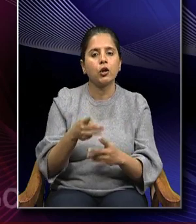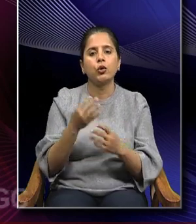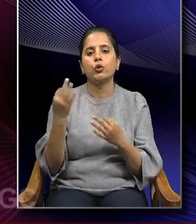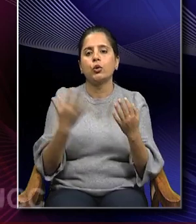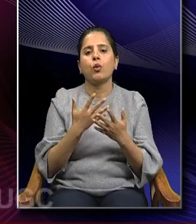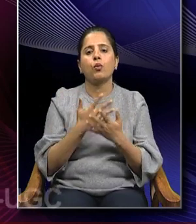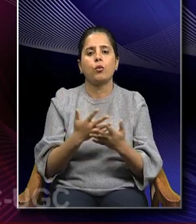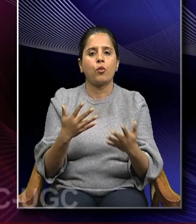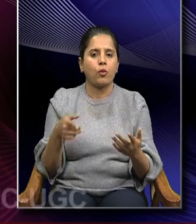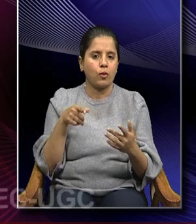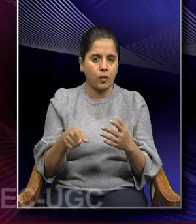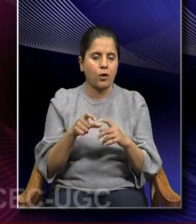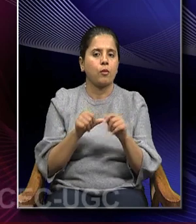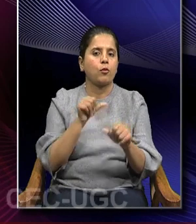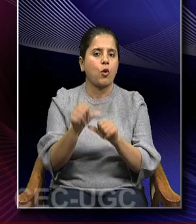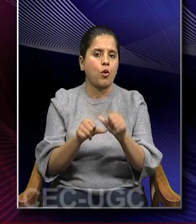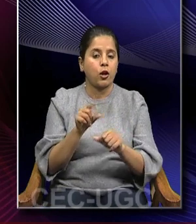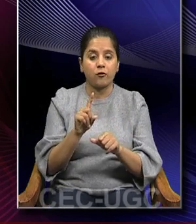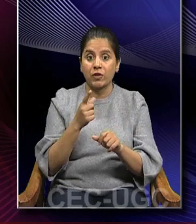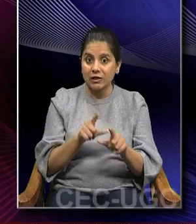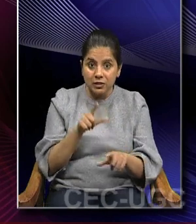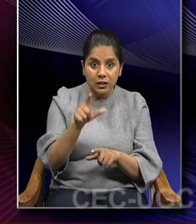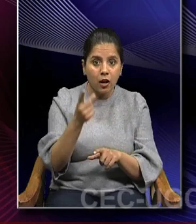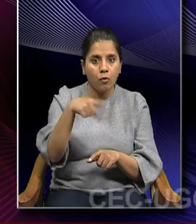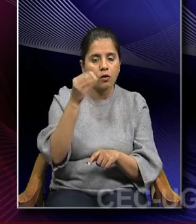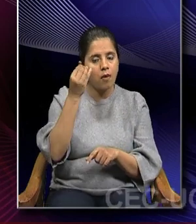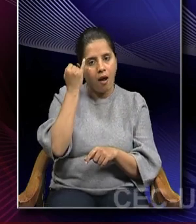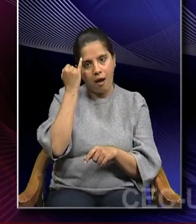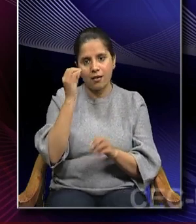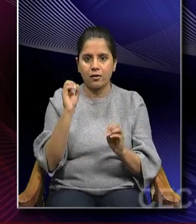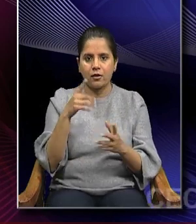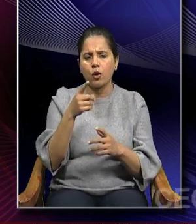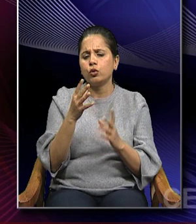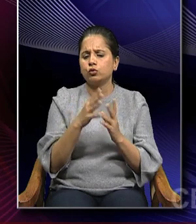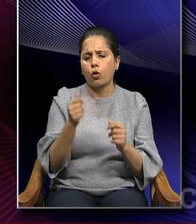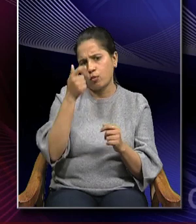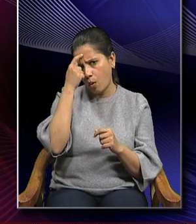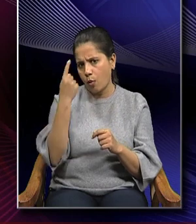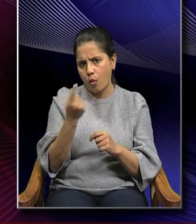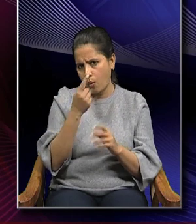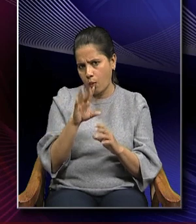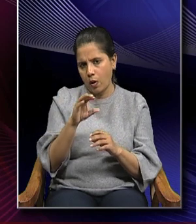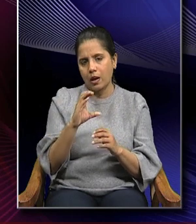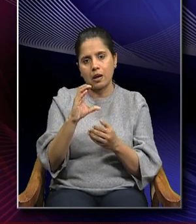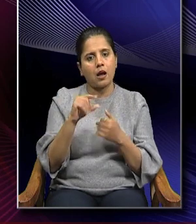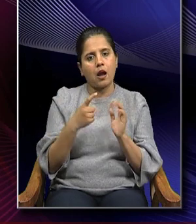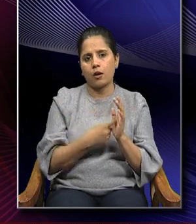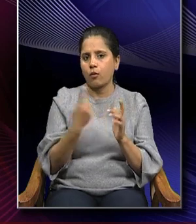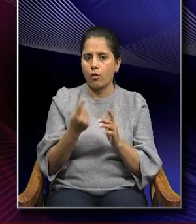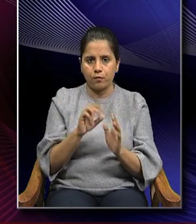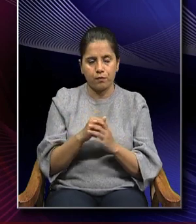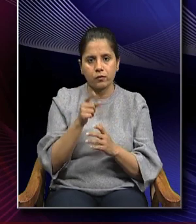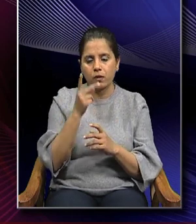development process. The first very step where you got some idea just to solve a problem of the customers. You